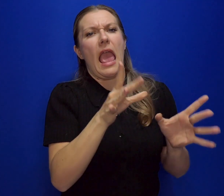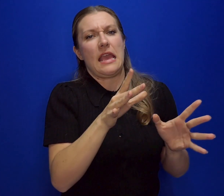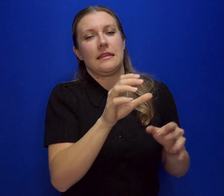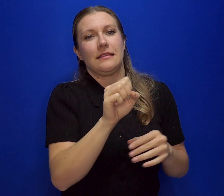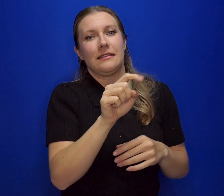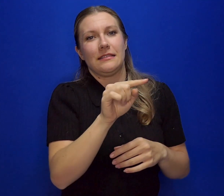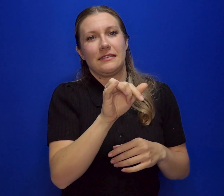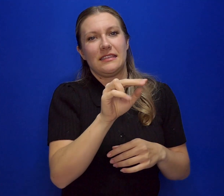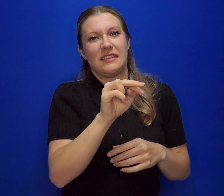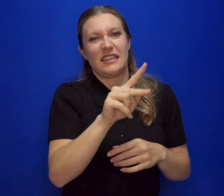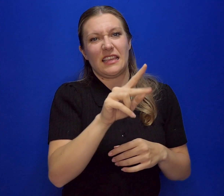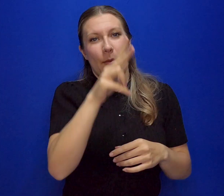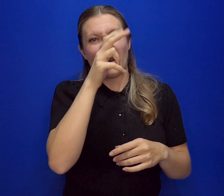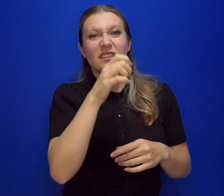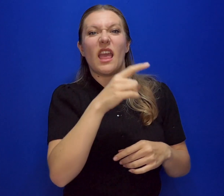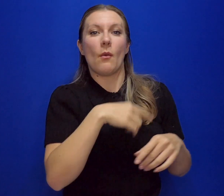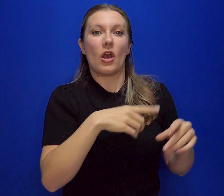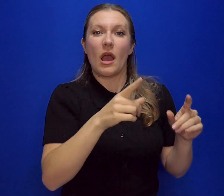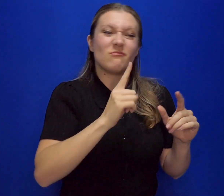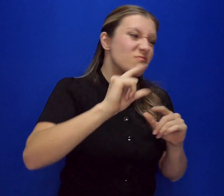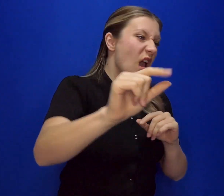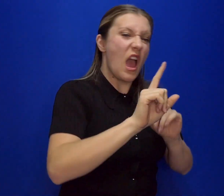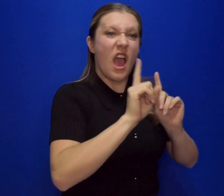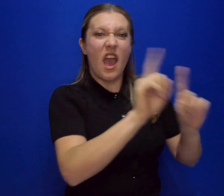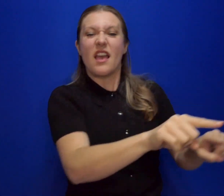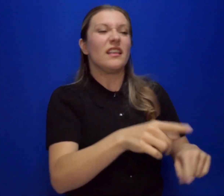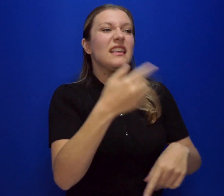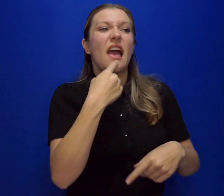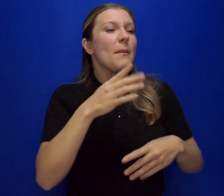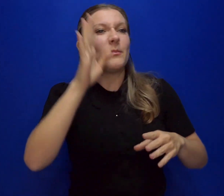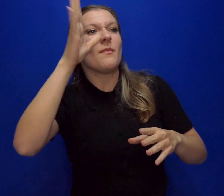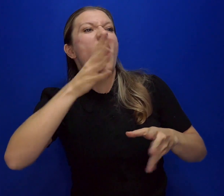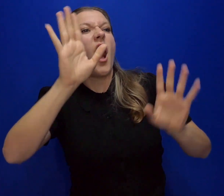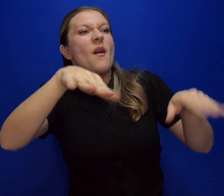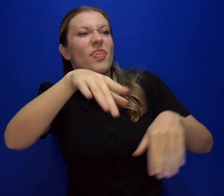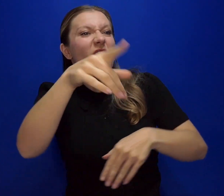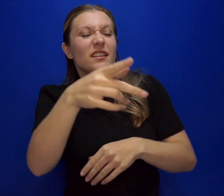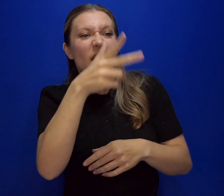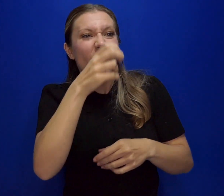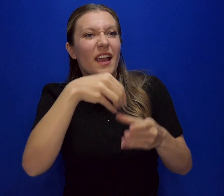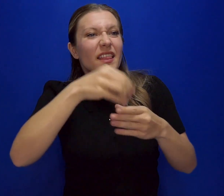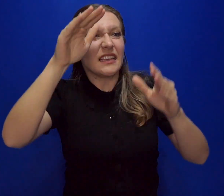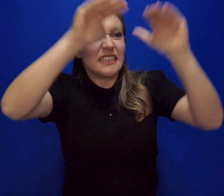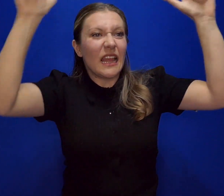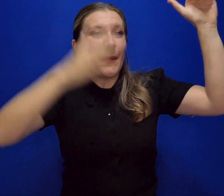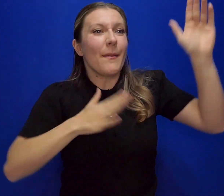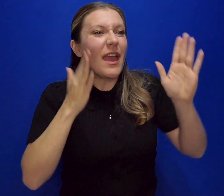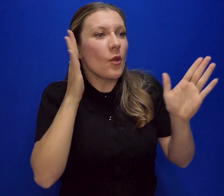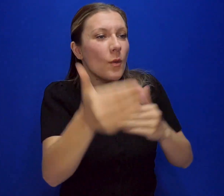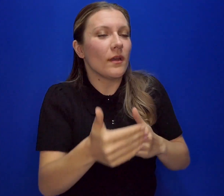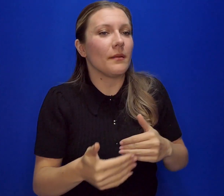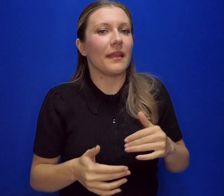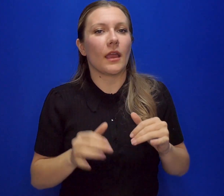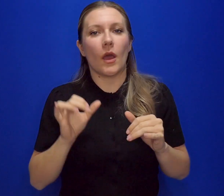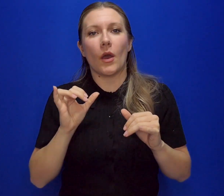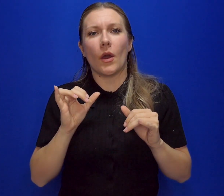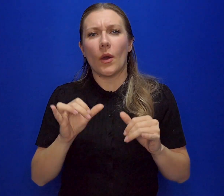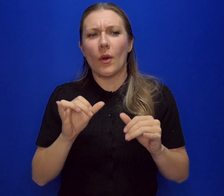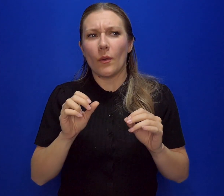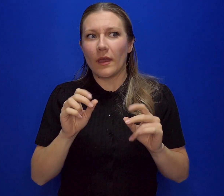Yeah. They will come flying in and be like, there's a stink bug on the ceiling in my bedroom. And I'm like, okay, who's